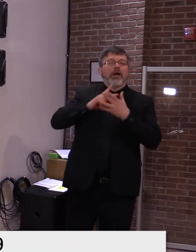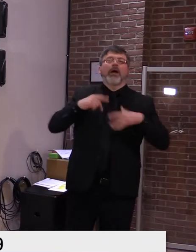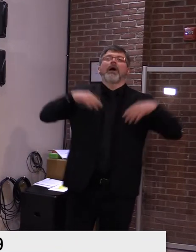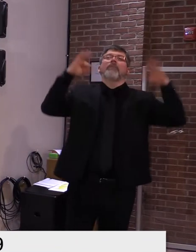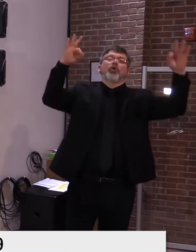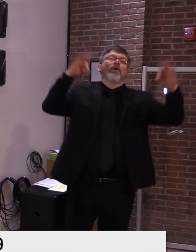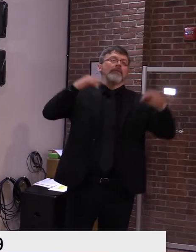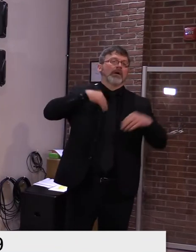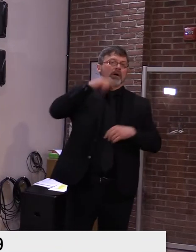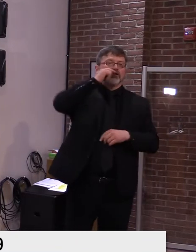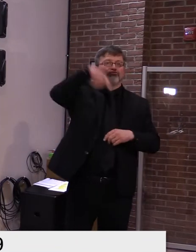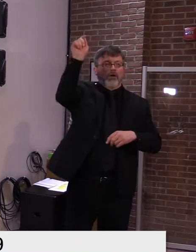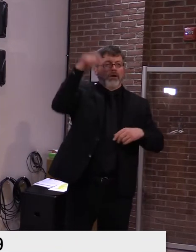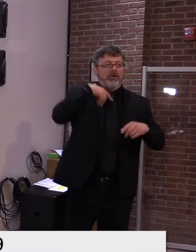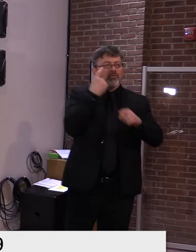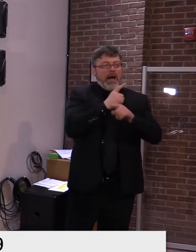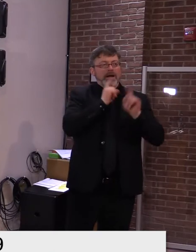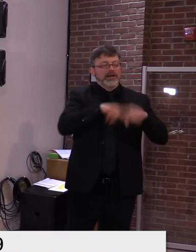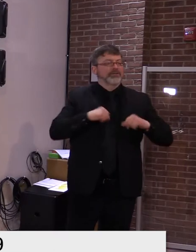Awesome. Thank you so much.